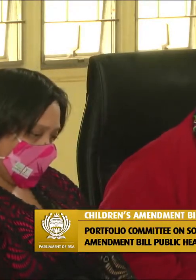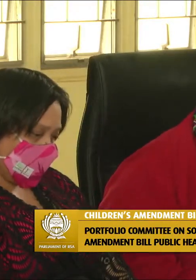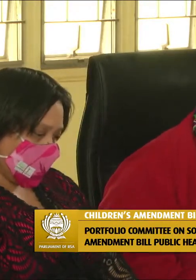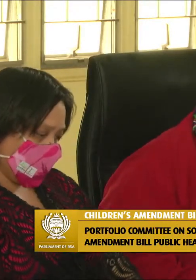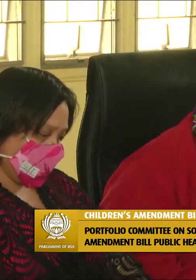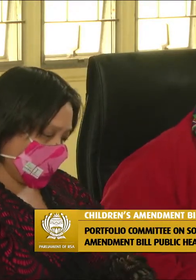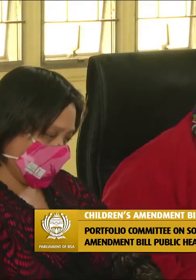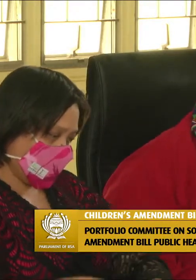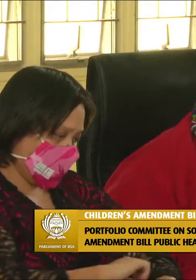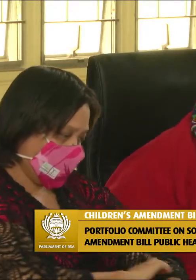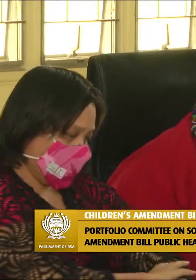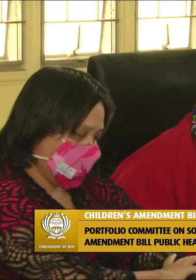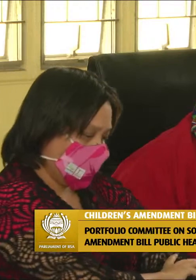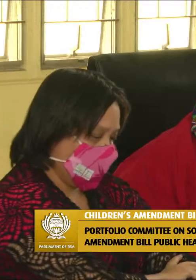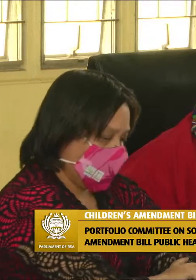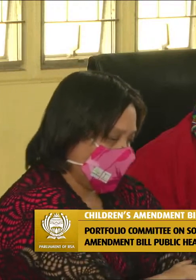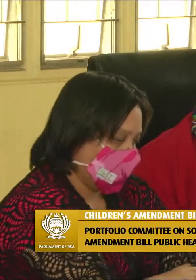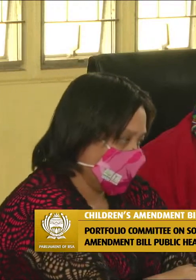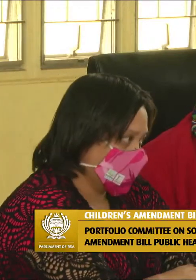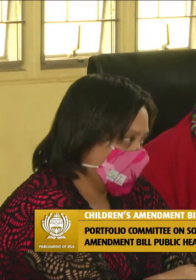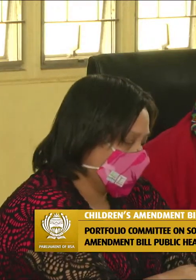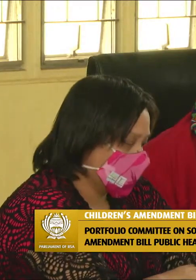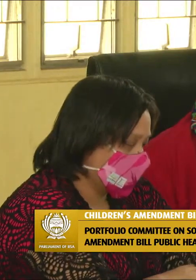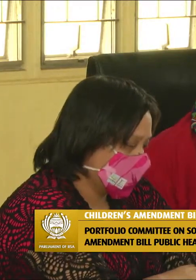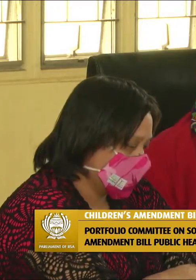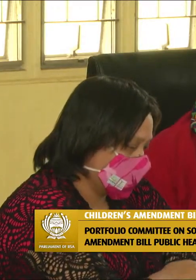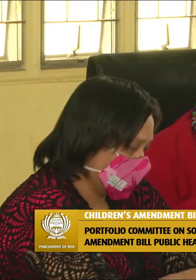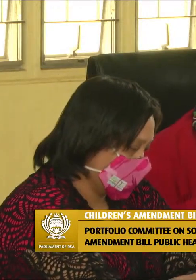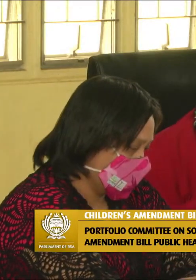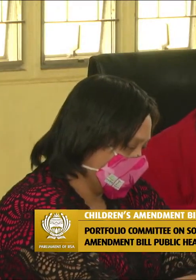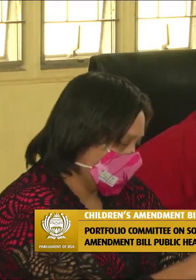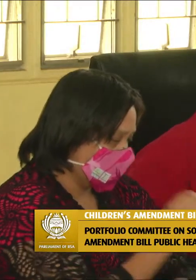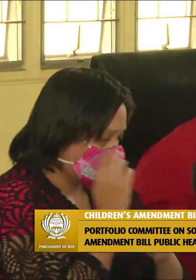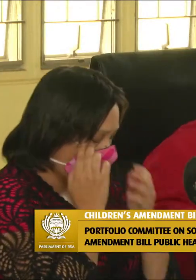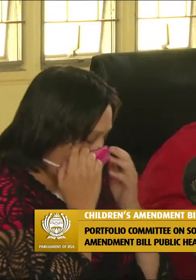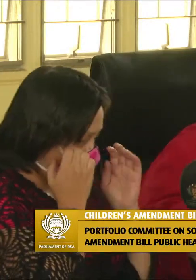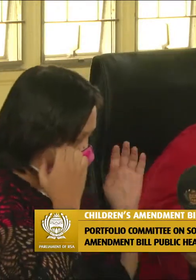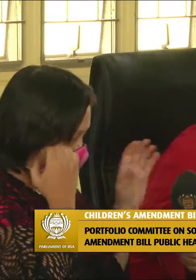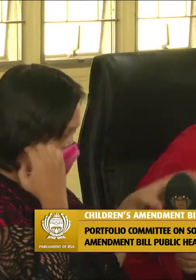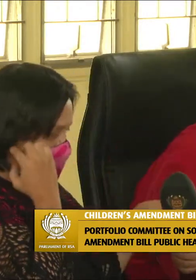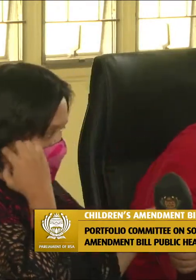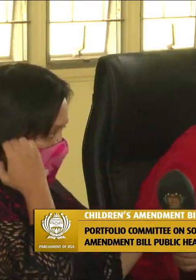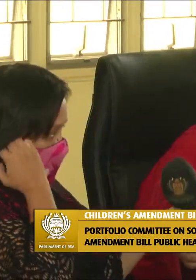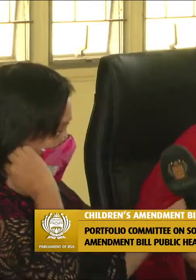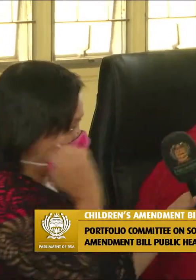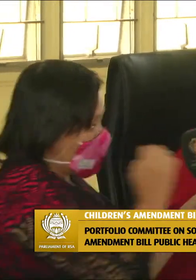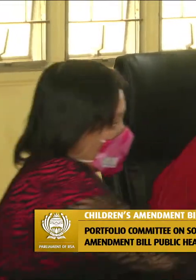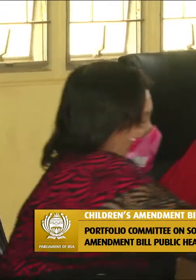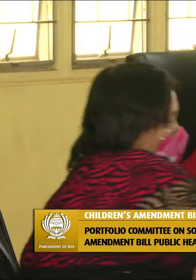ezineminyaka engu9 noma 10 zikhulelwa. Thank you. Ngiyabonga.